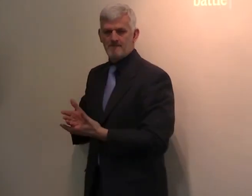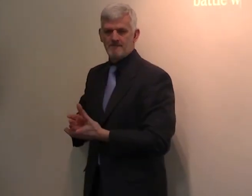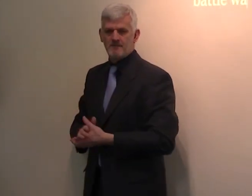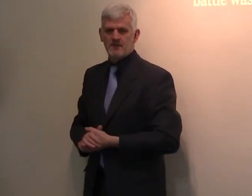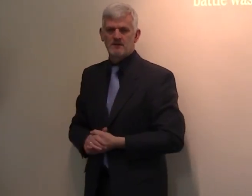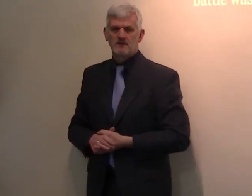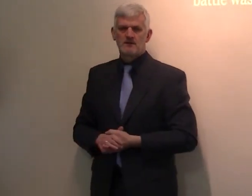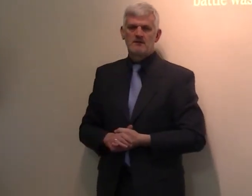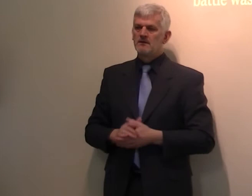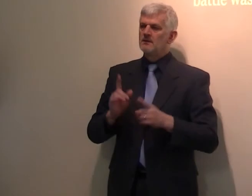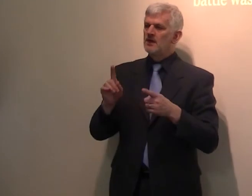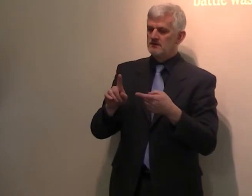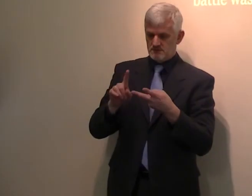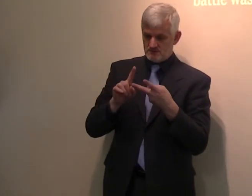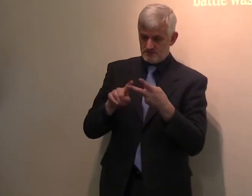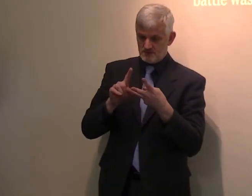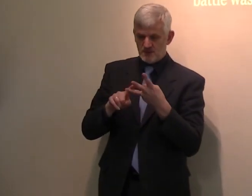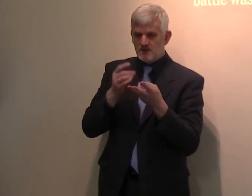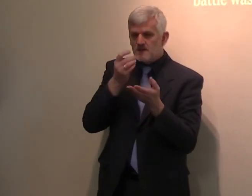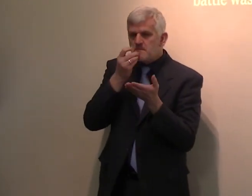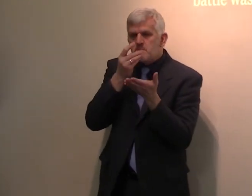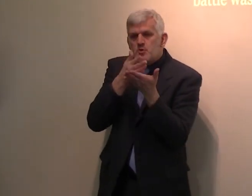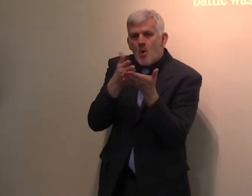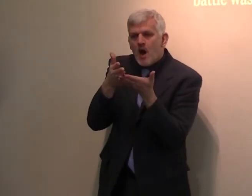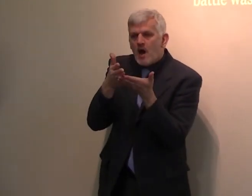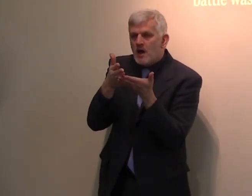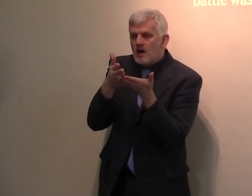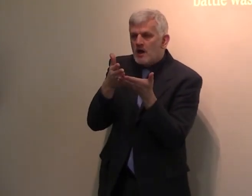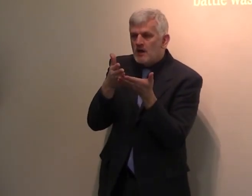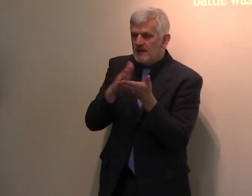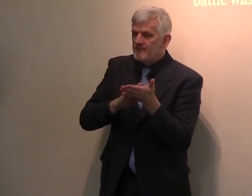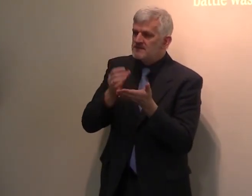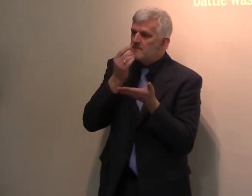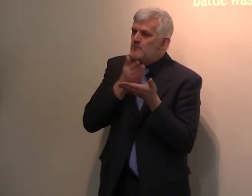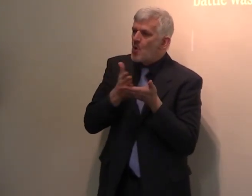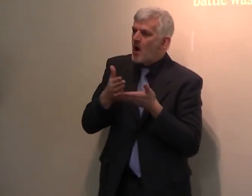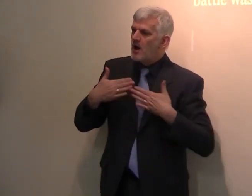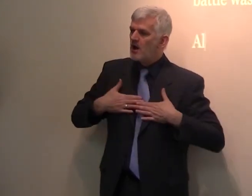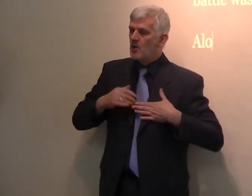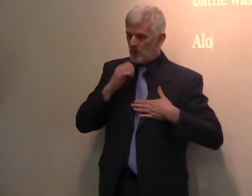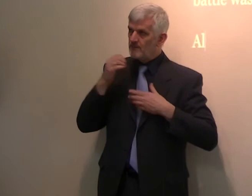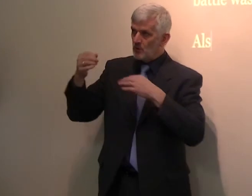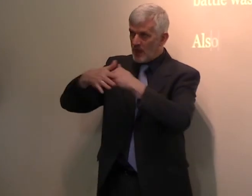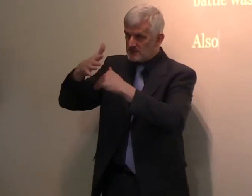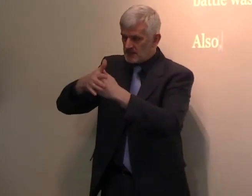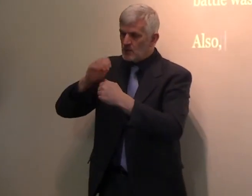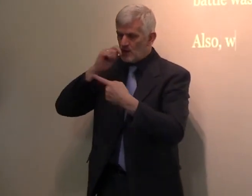purity. There will be a wedding. There will be victory. But there will be